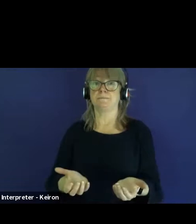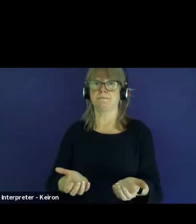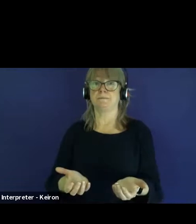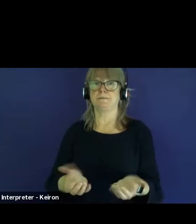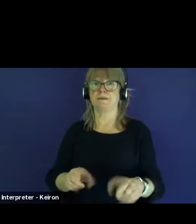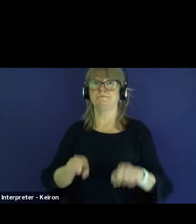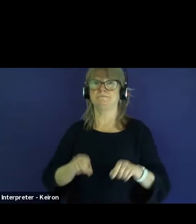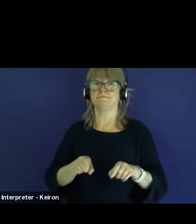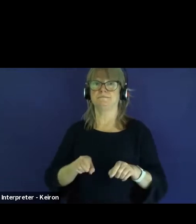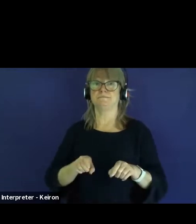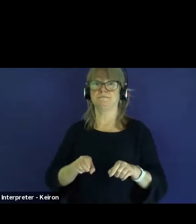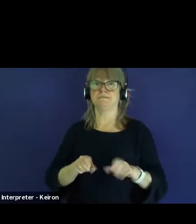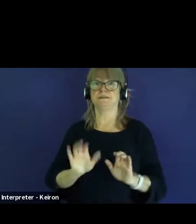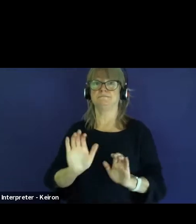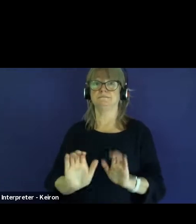the start.